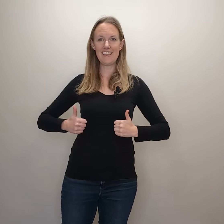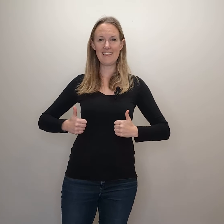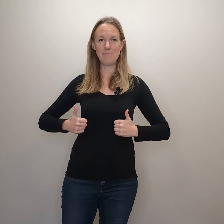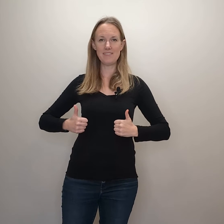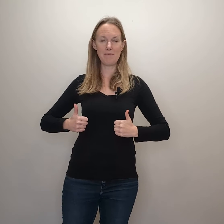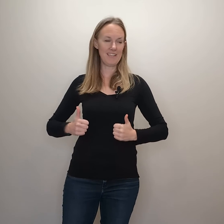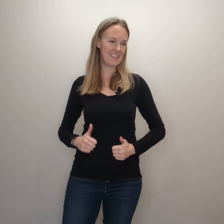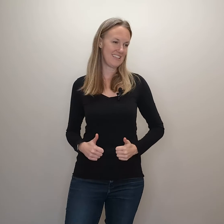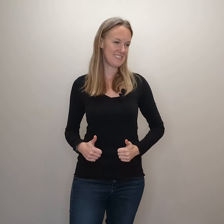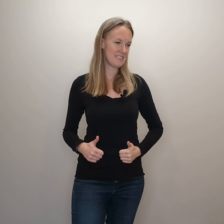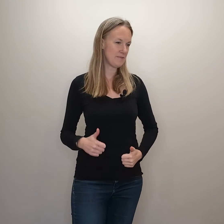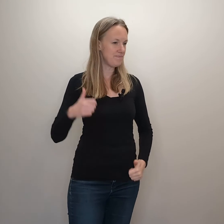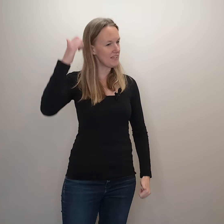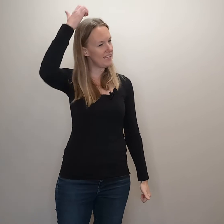it thumbs up like this. Okay.